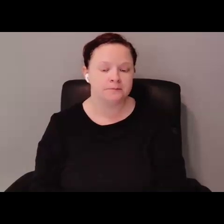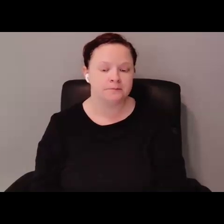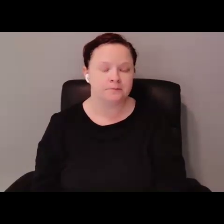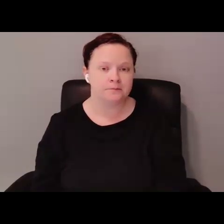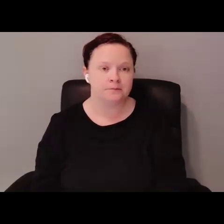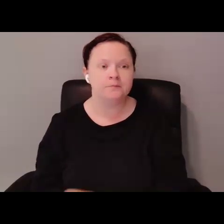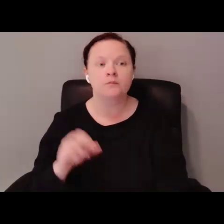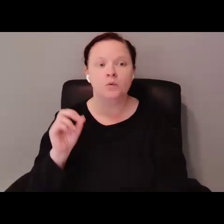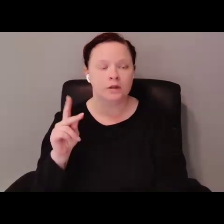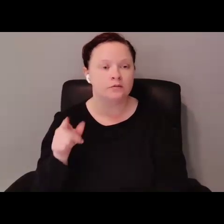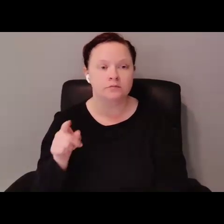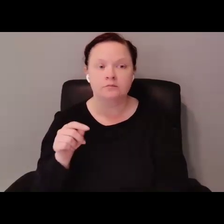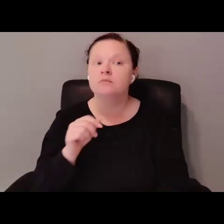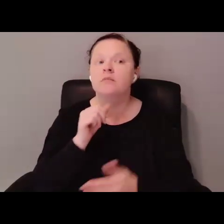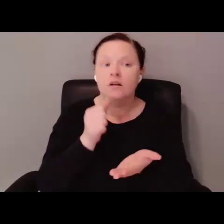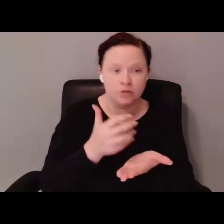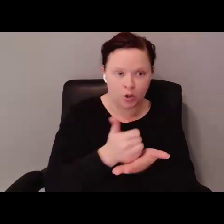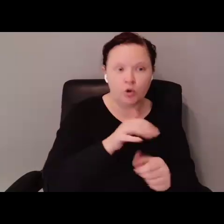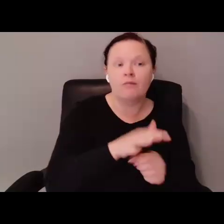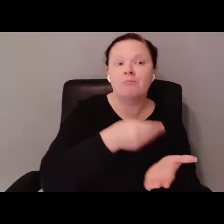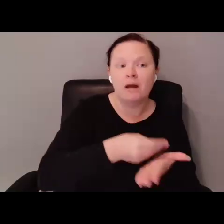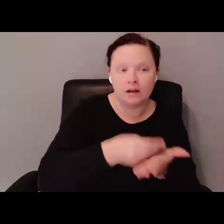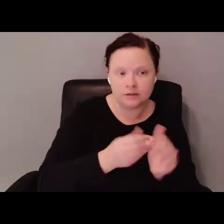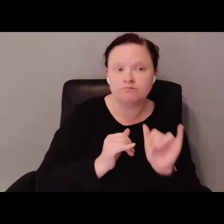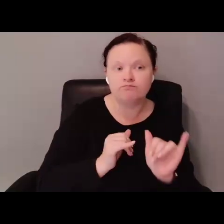Okay. So not making enough money,